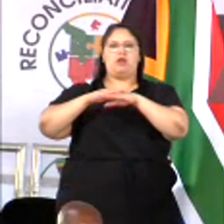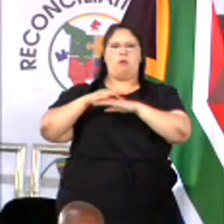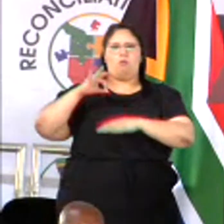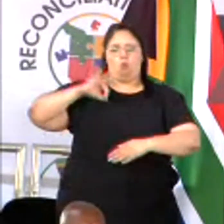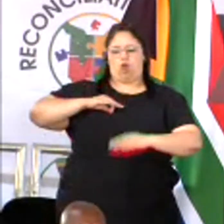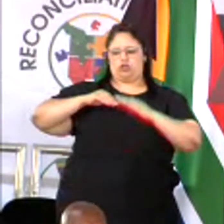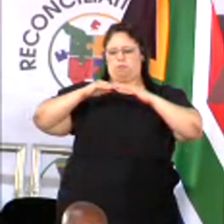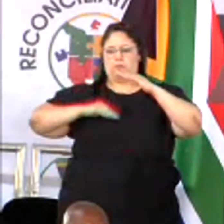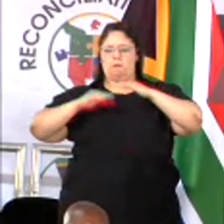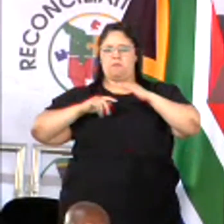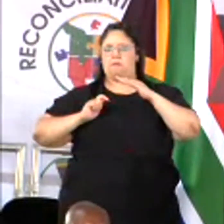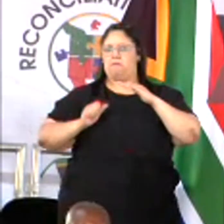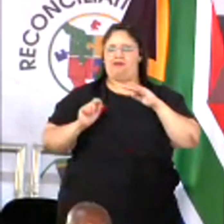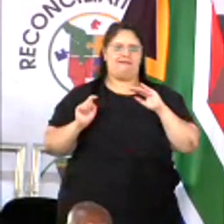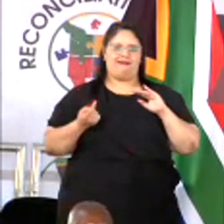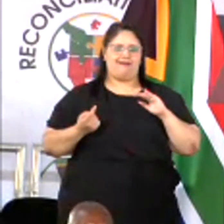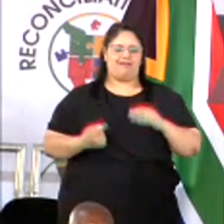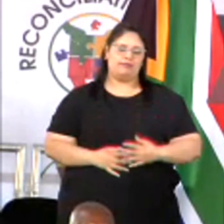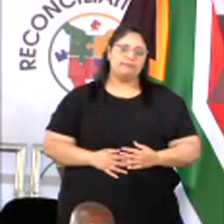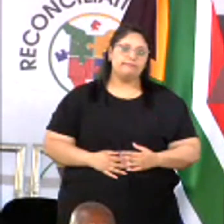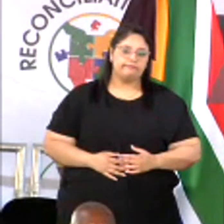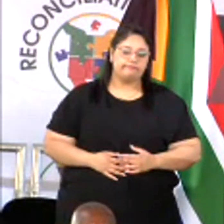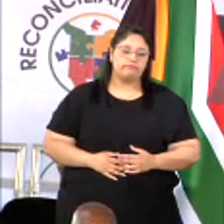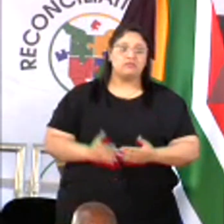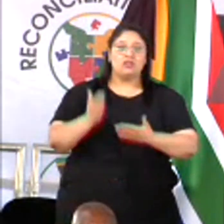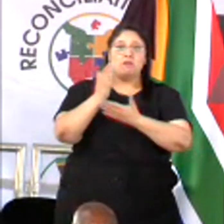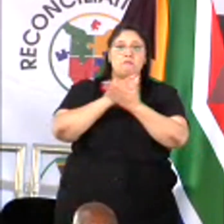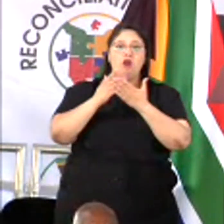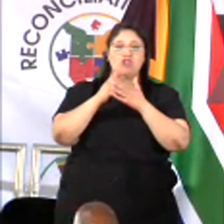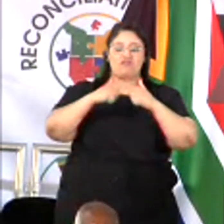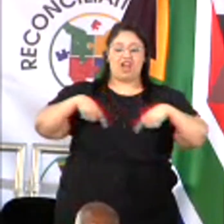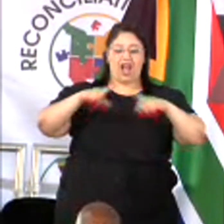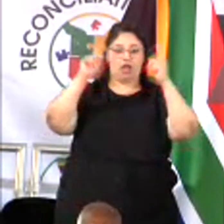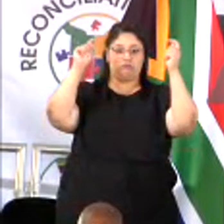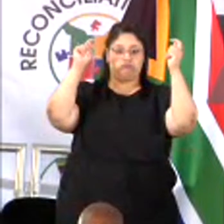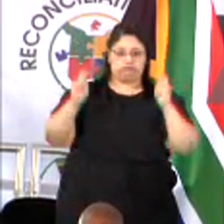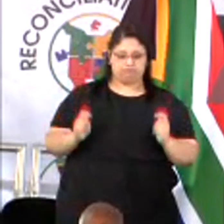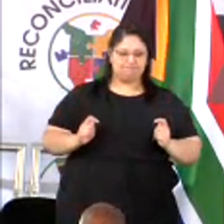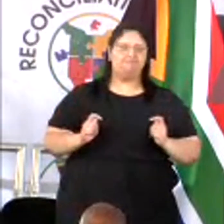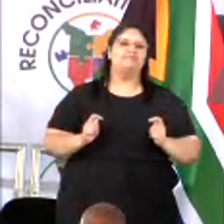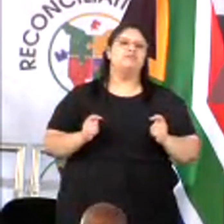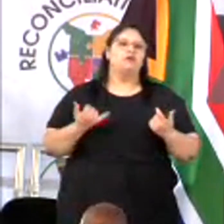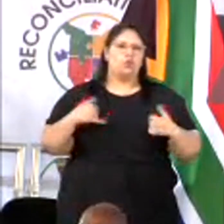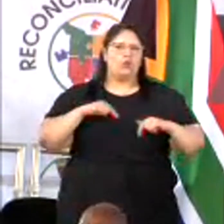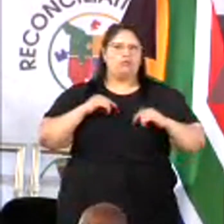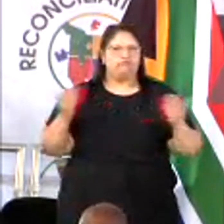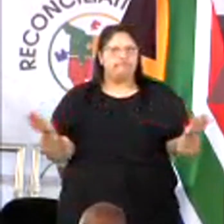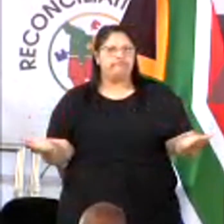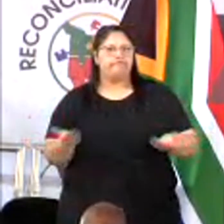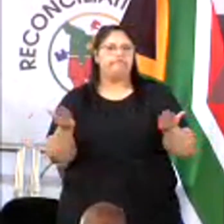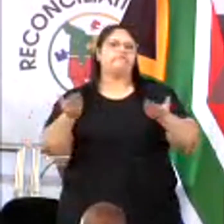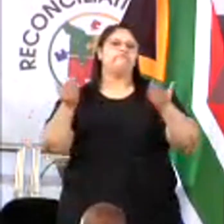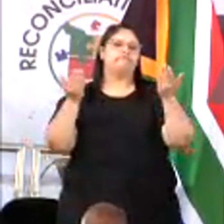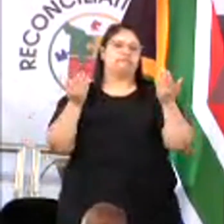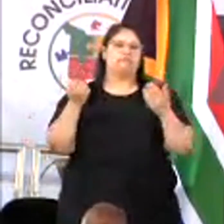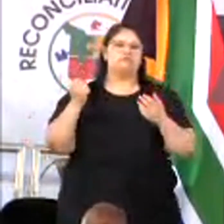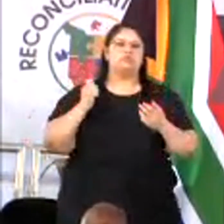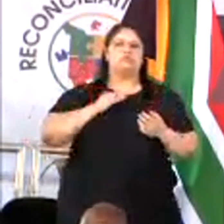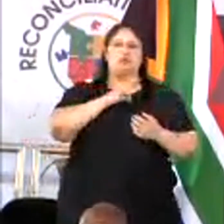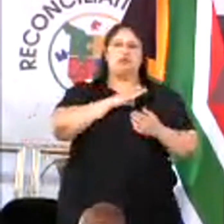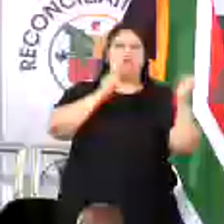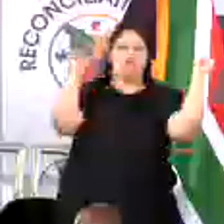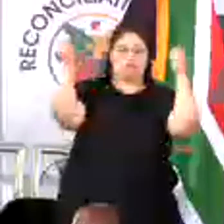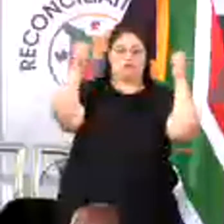wage. As part of land reform, have encouraged employment